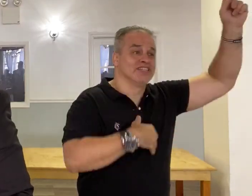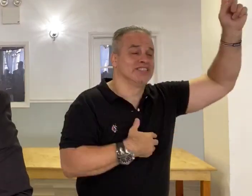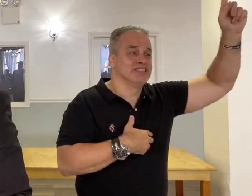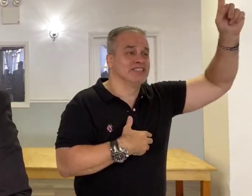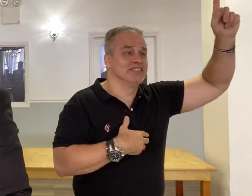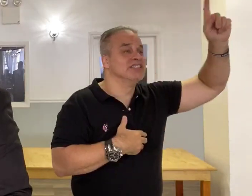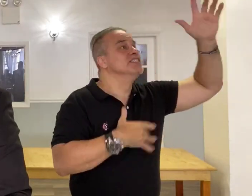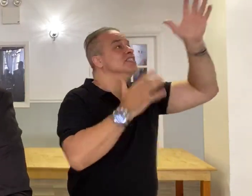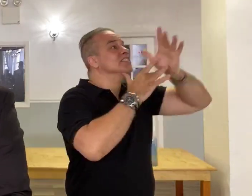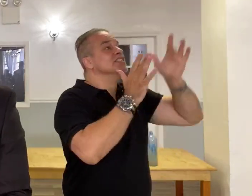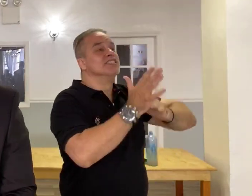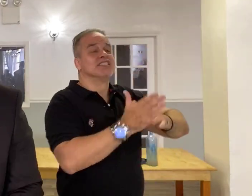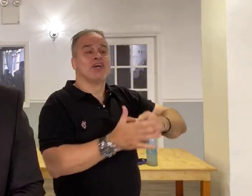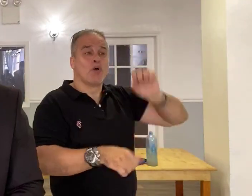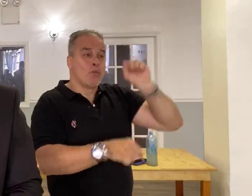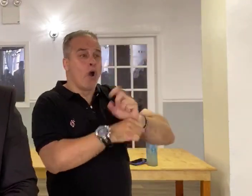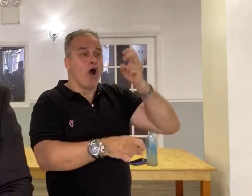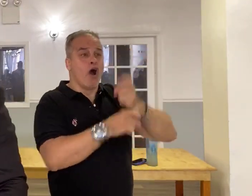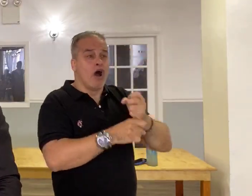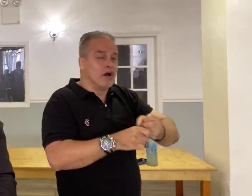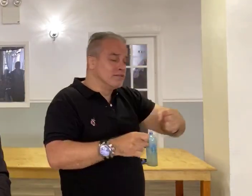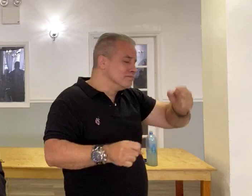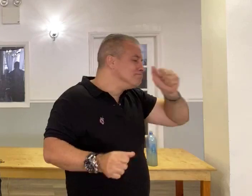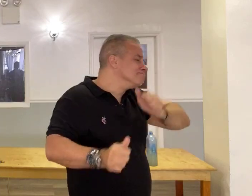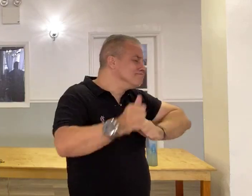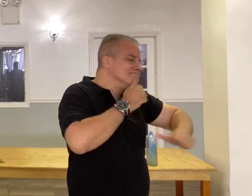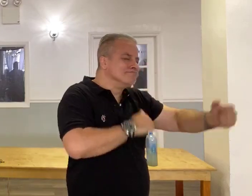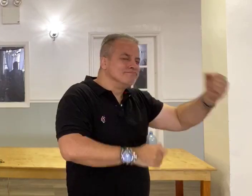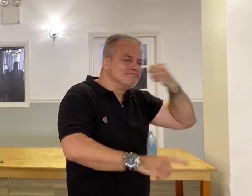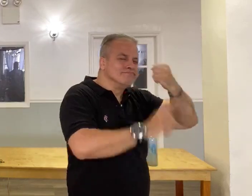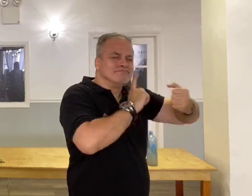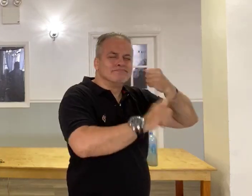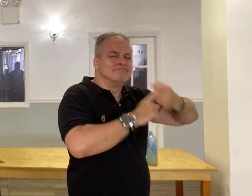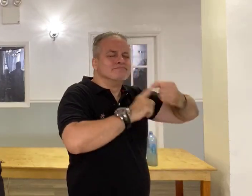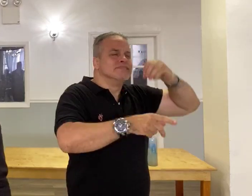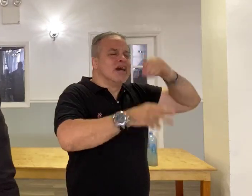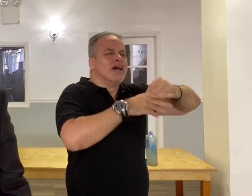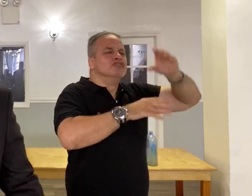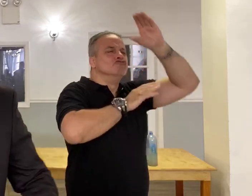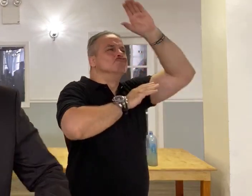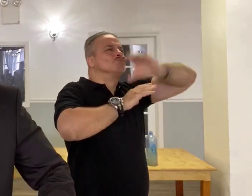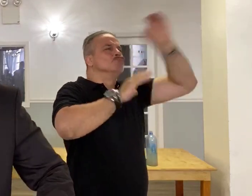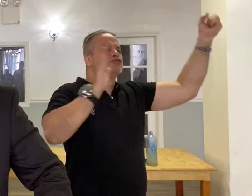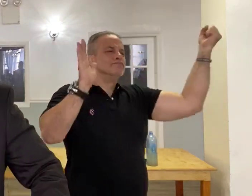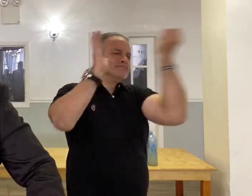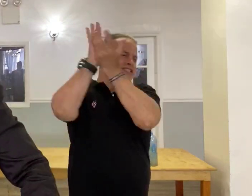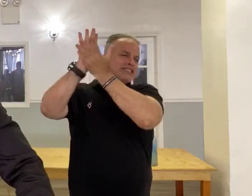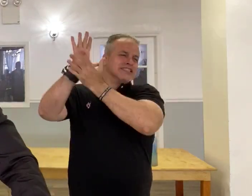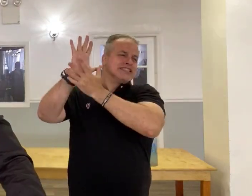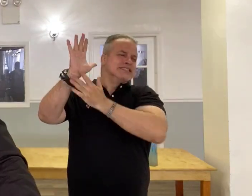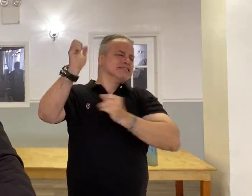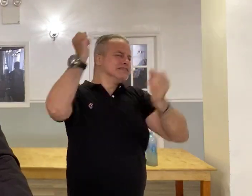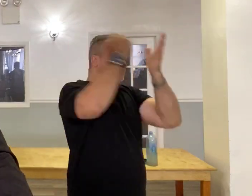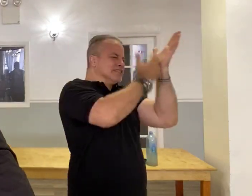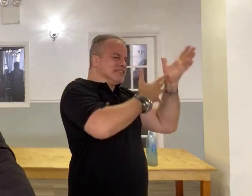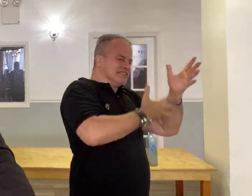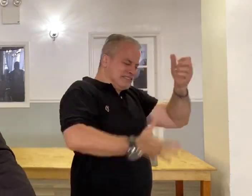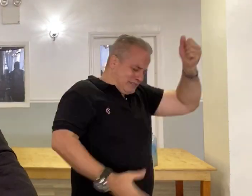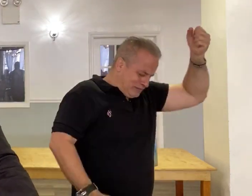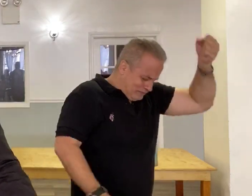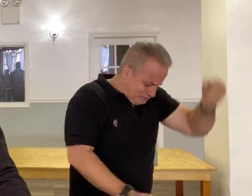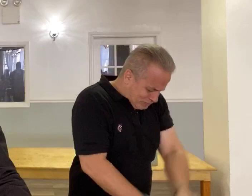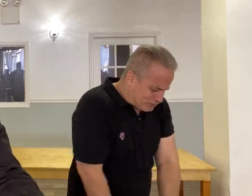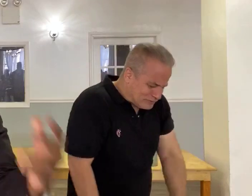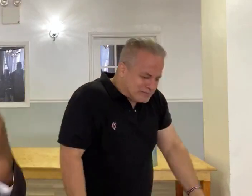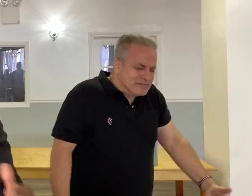your sins. And he rose again from the dead. You don't leave this church this morning without having a prayer to Christ that you